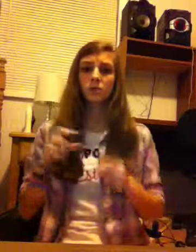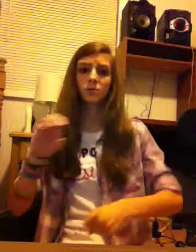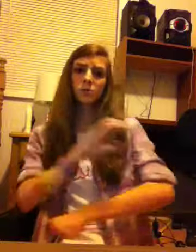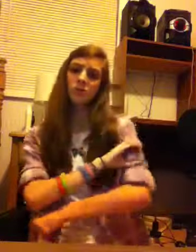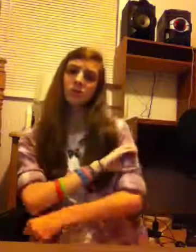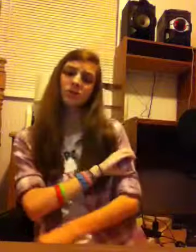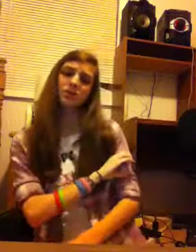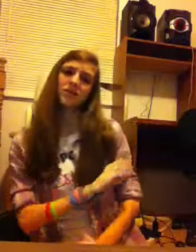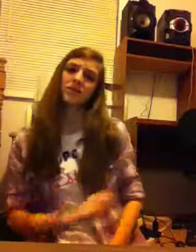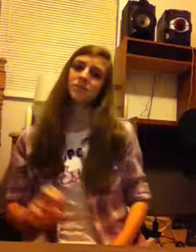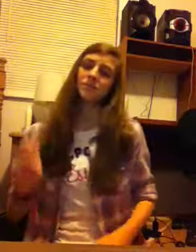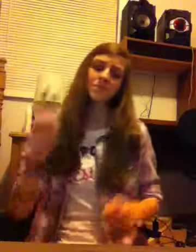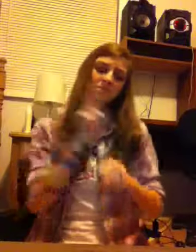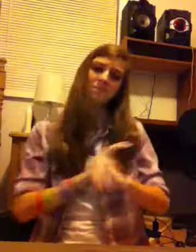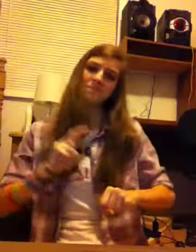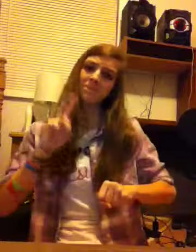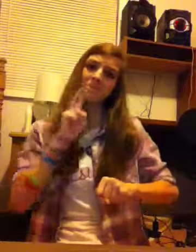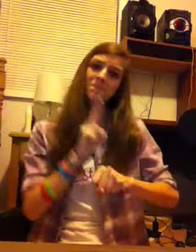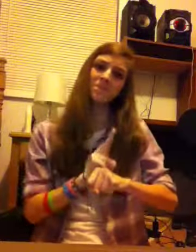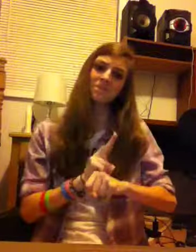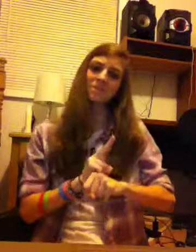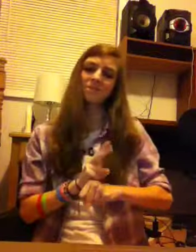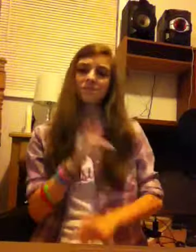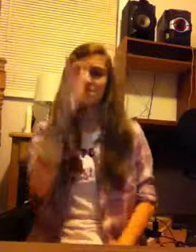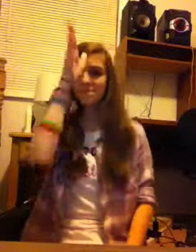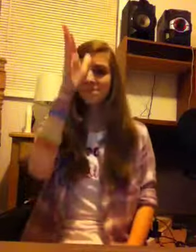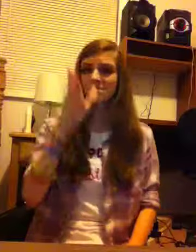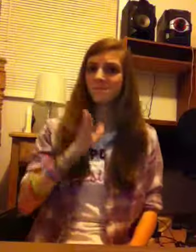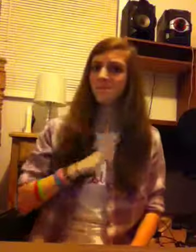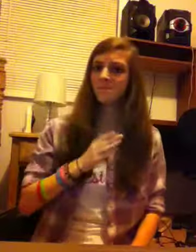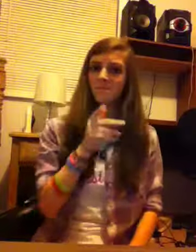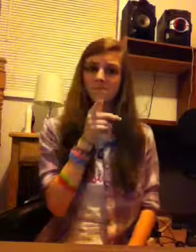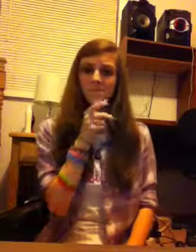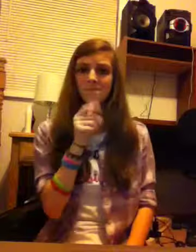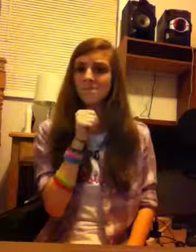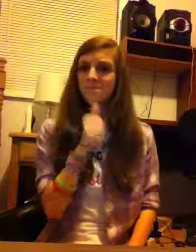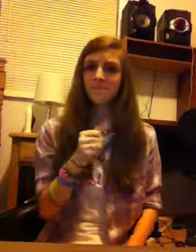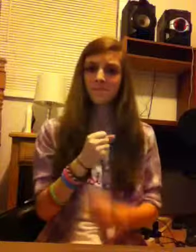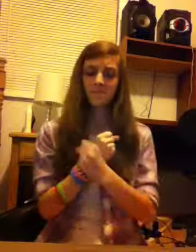bruised And gets used by a man who can't love